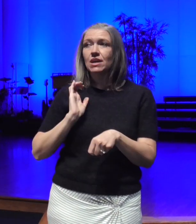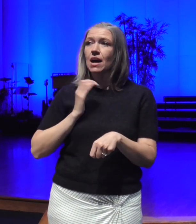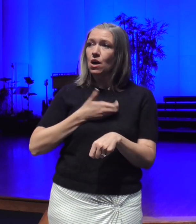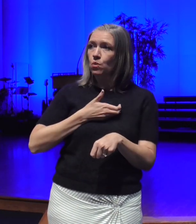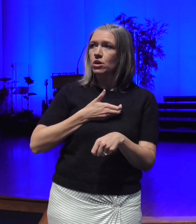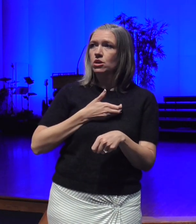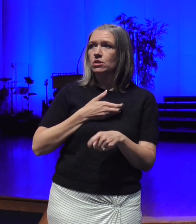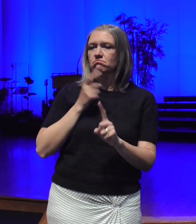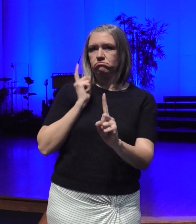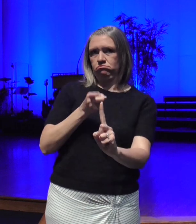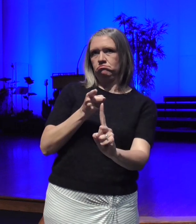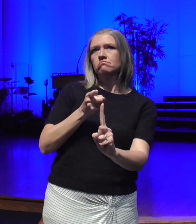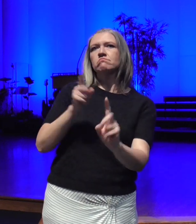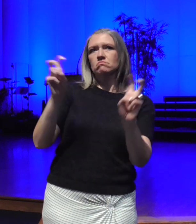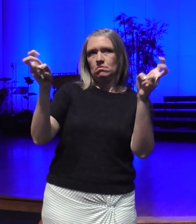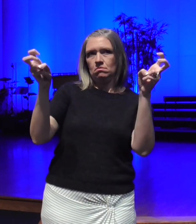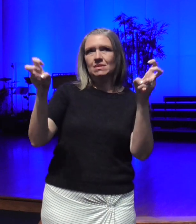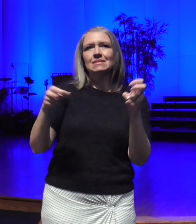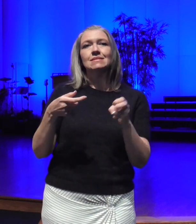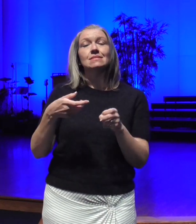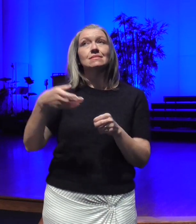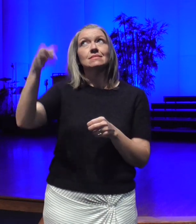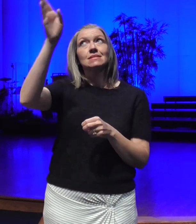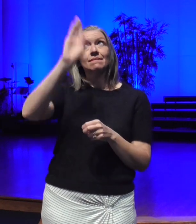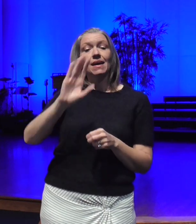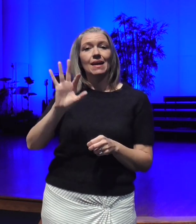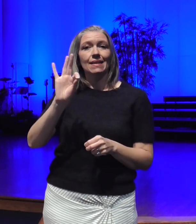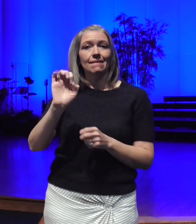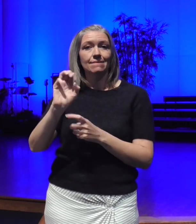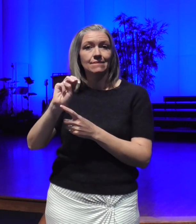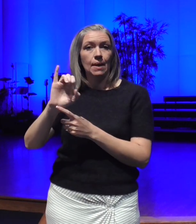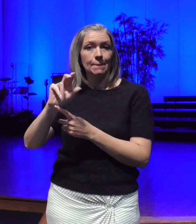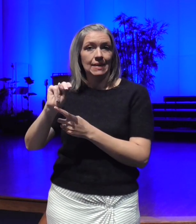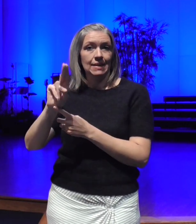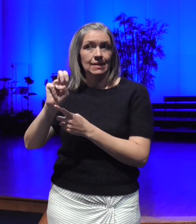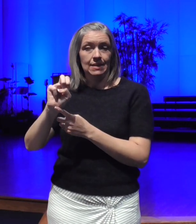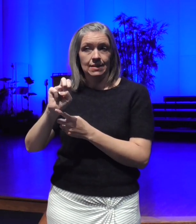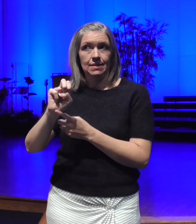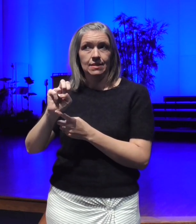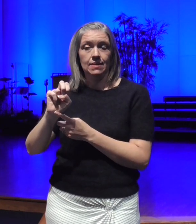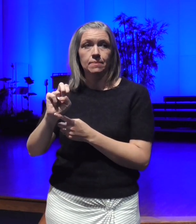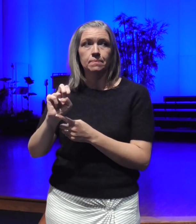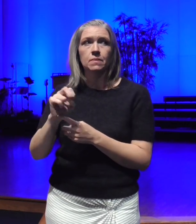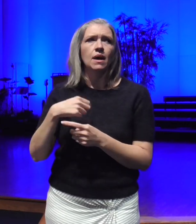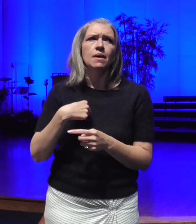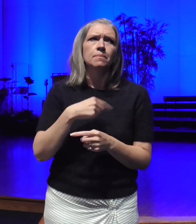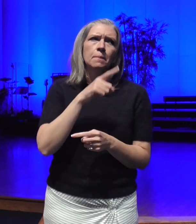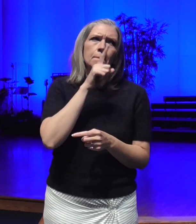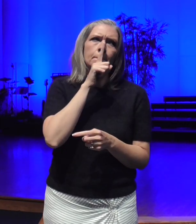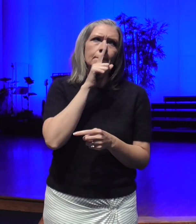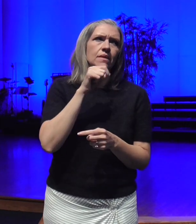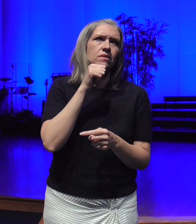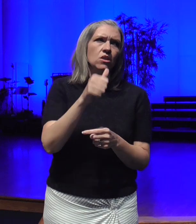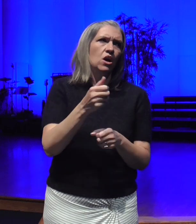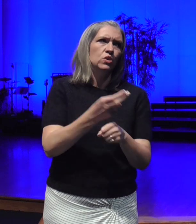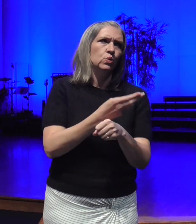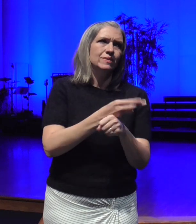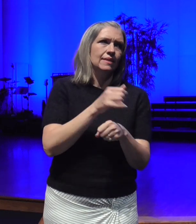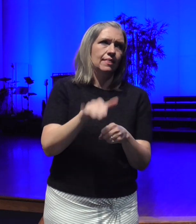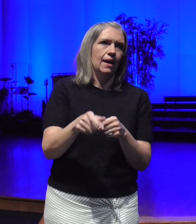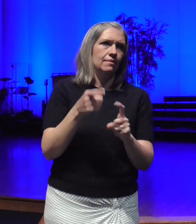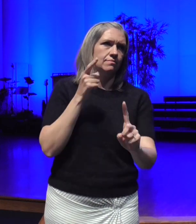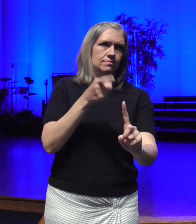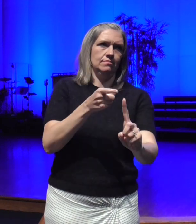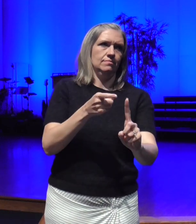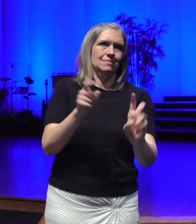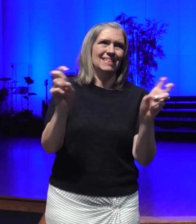initiative is the divine feminine. Now, we are not calling upon that initiative